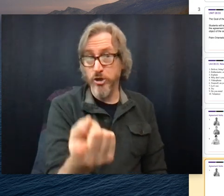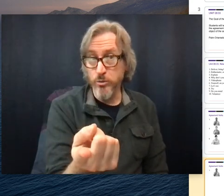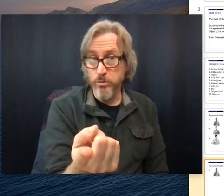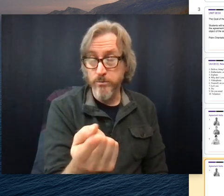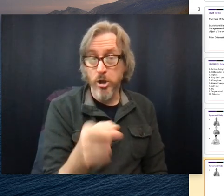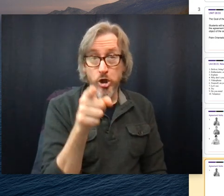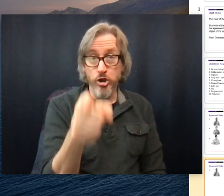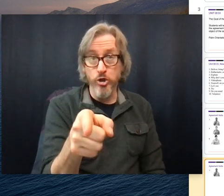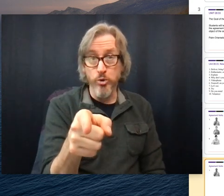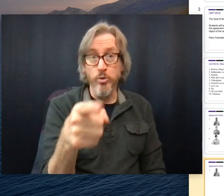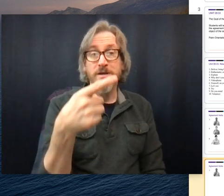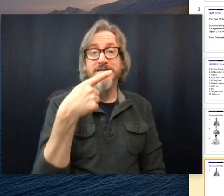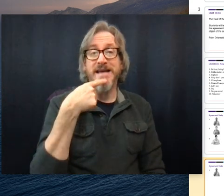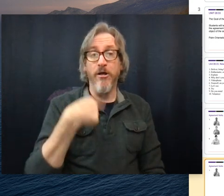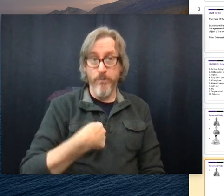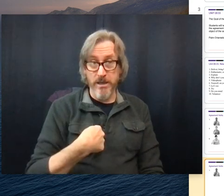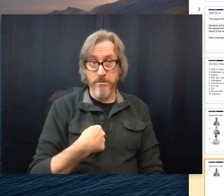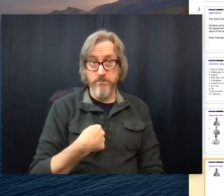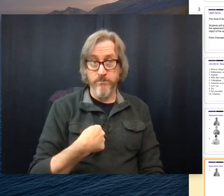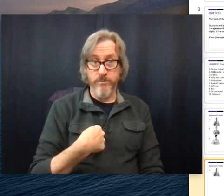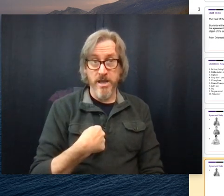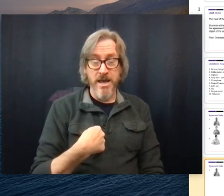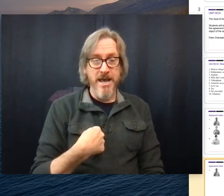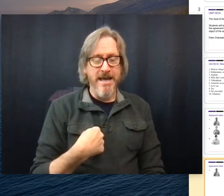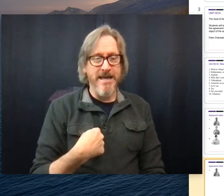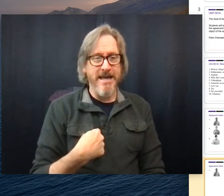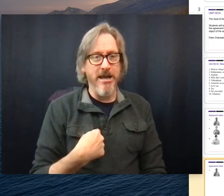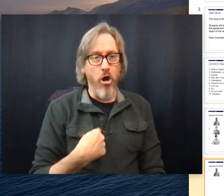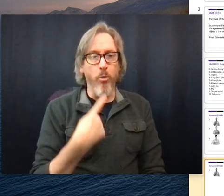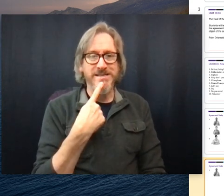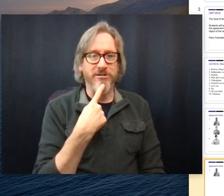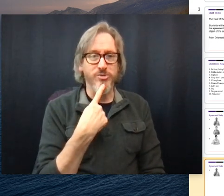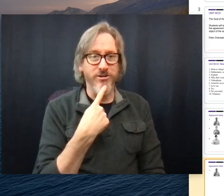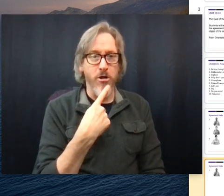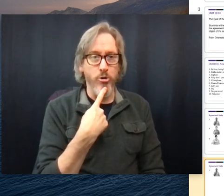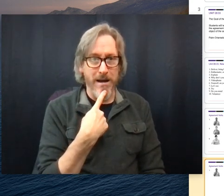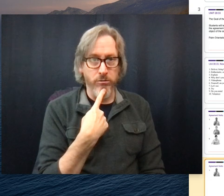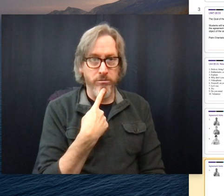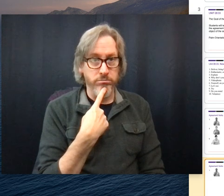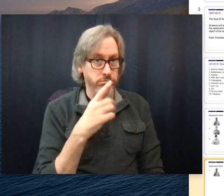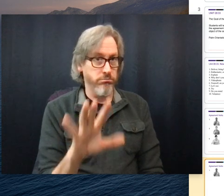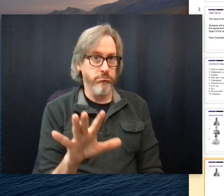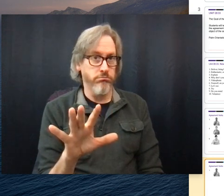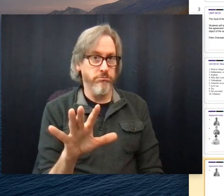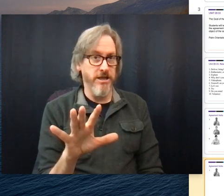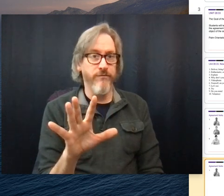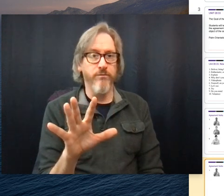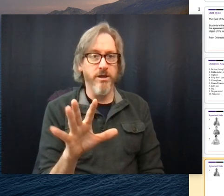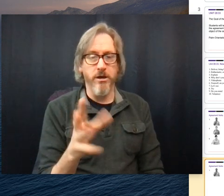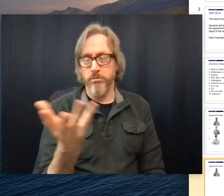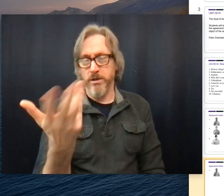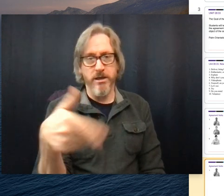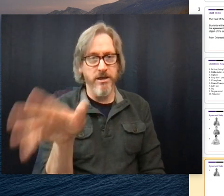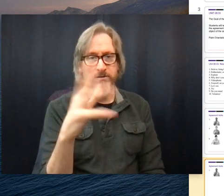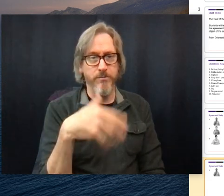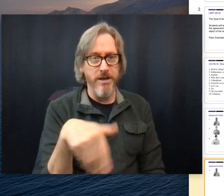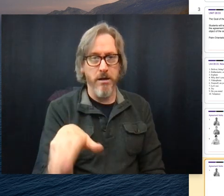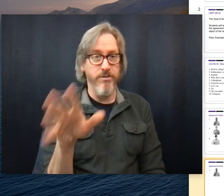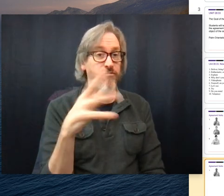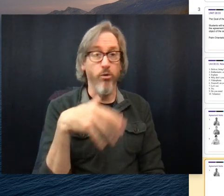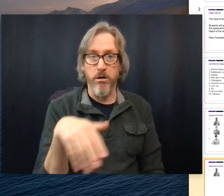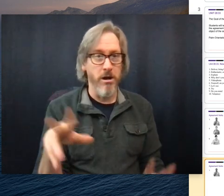tell you, you tell me. It always starts with your own mouth. If,